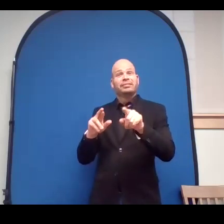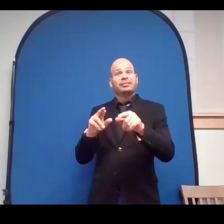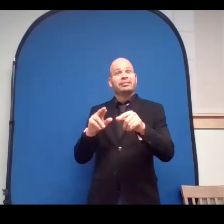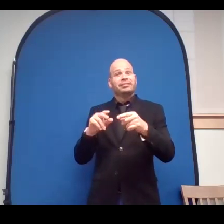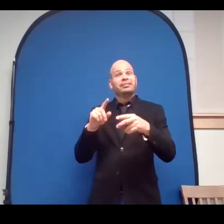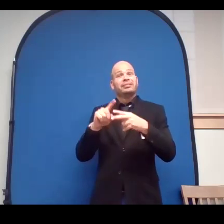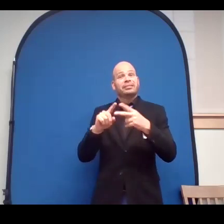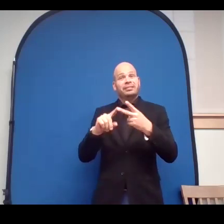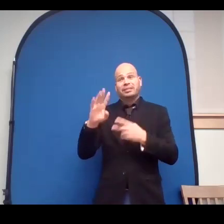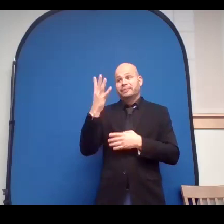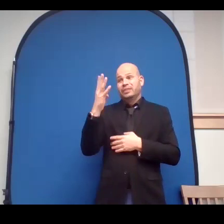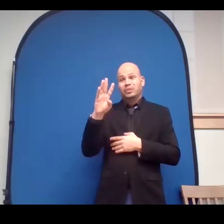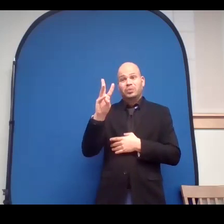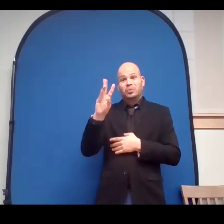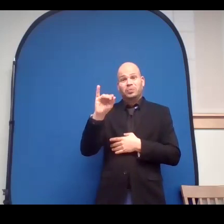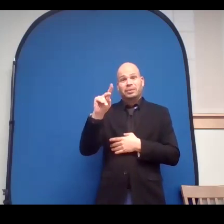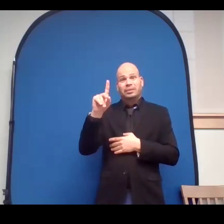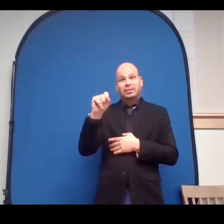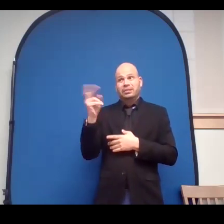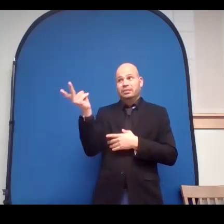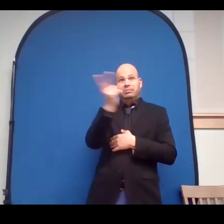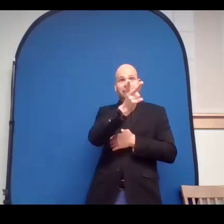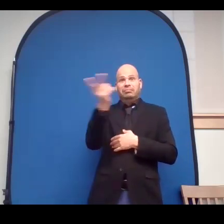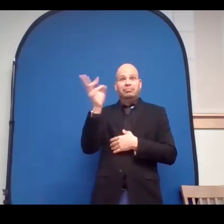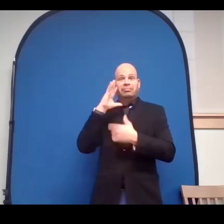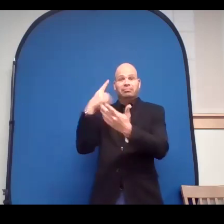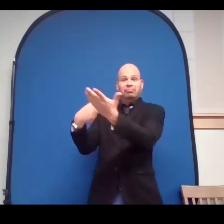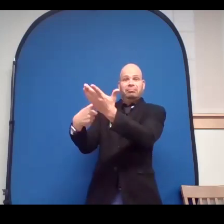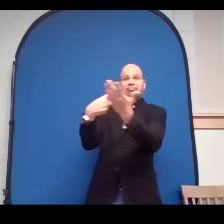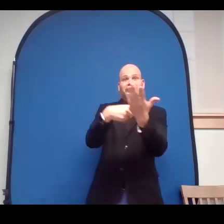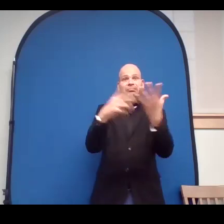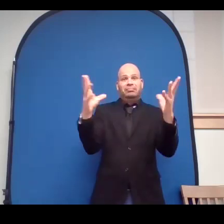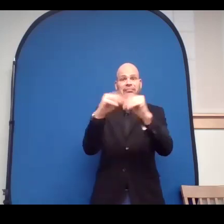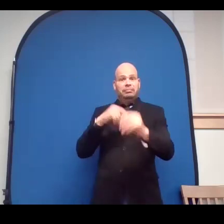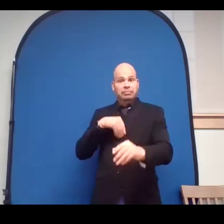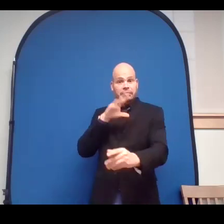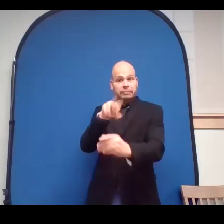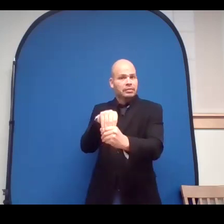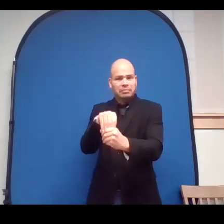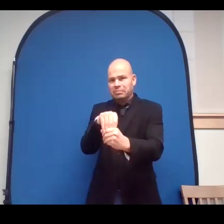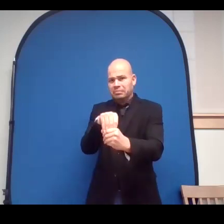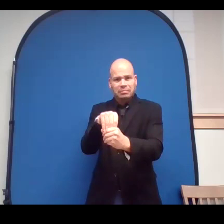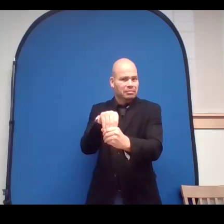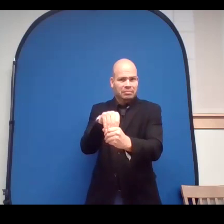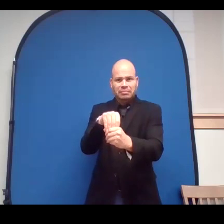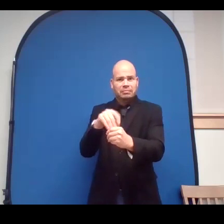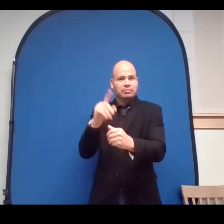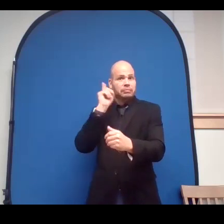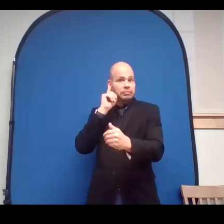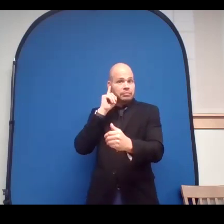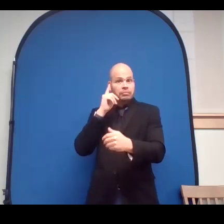That I had not received any conversation from Four Winds. My only really insight into